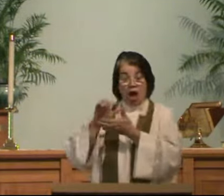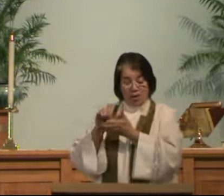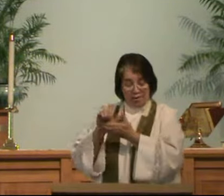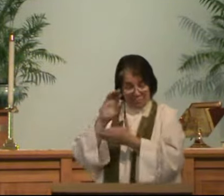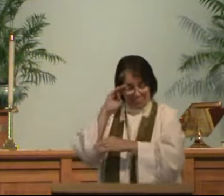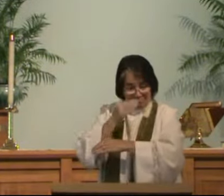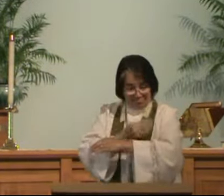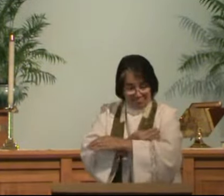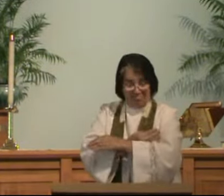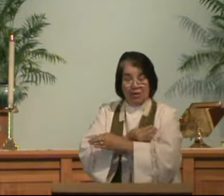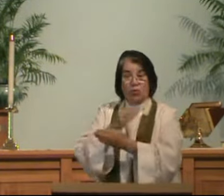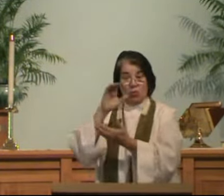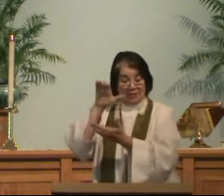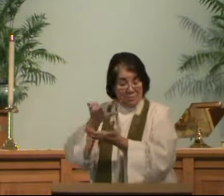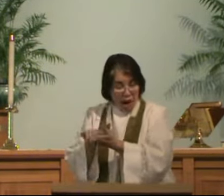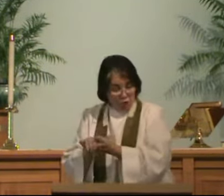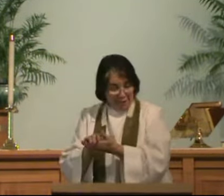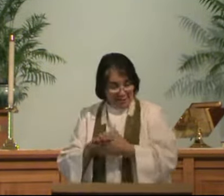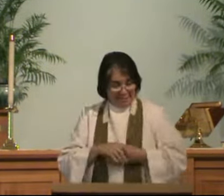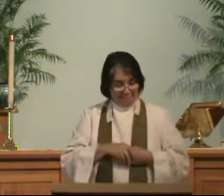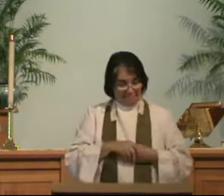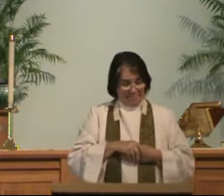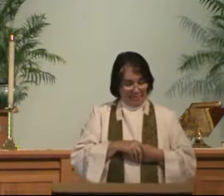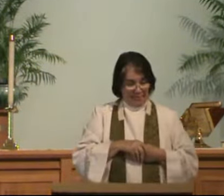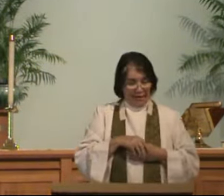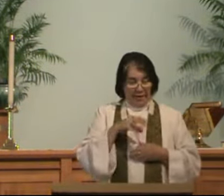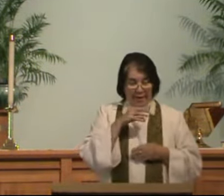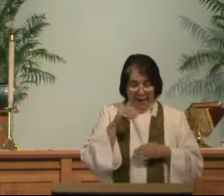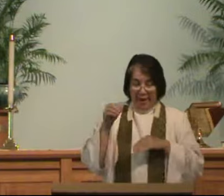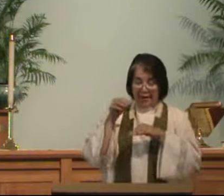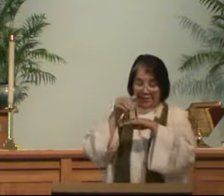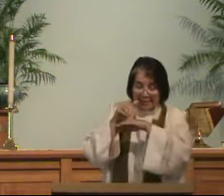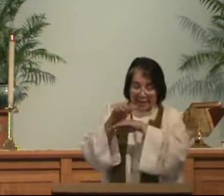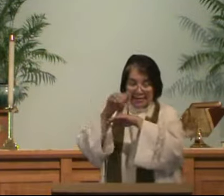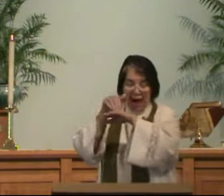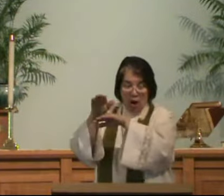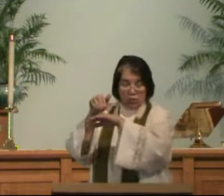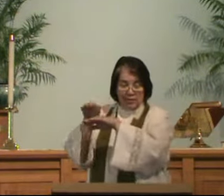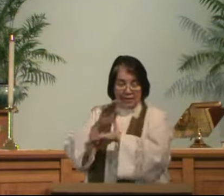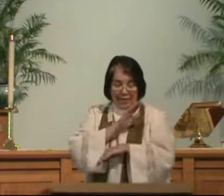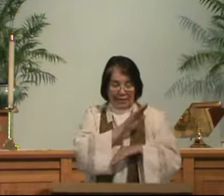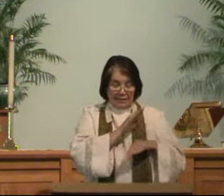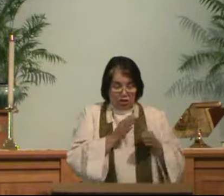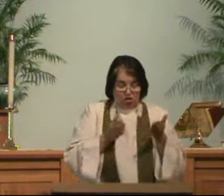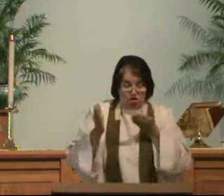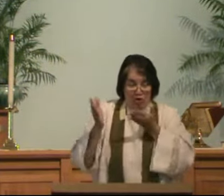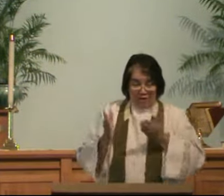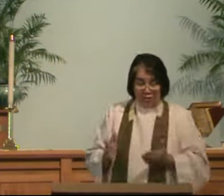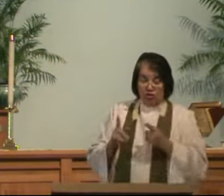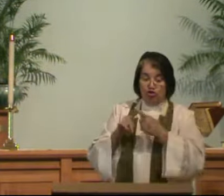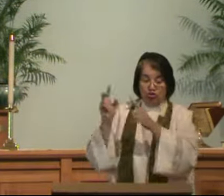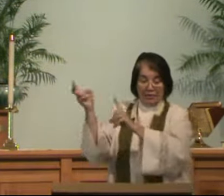son was married, and sent out his servants to